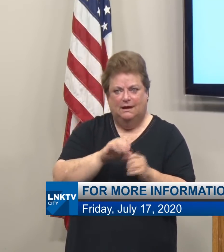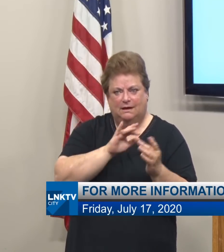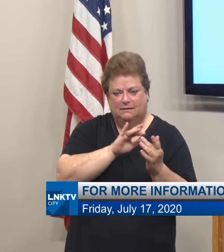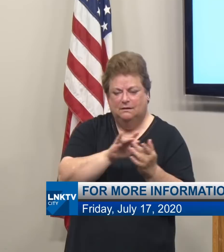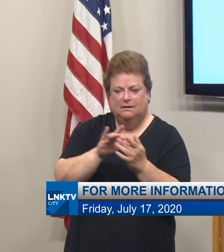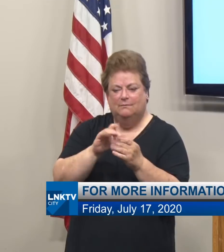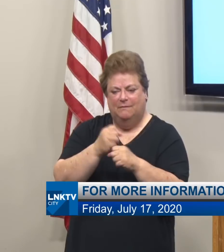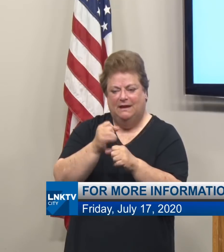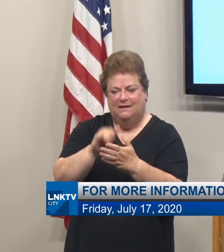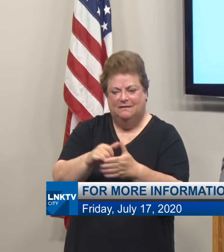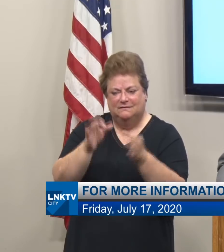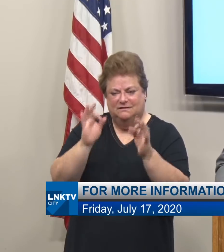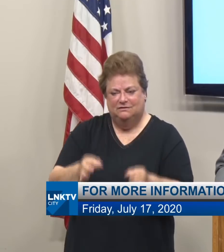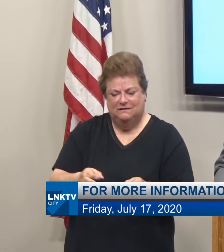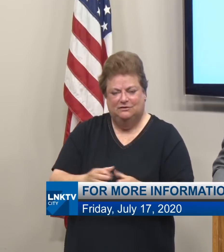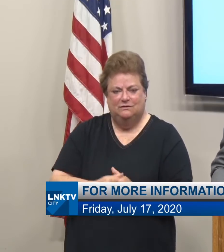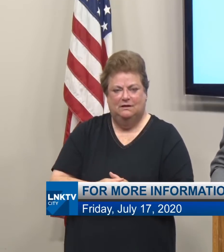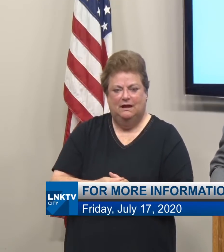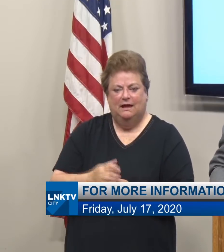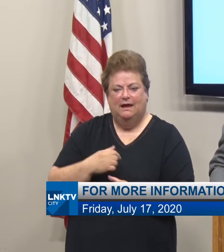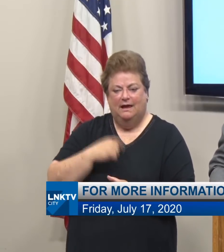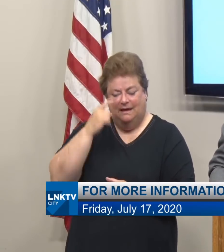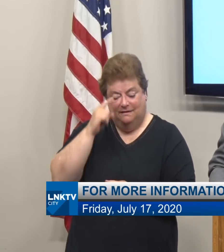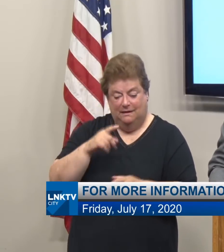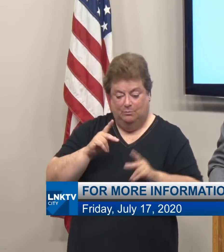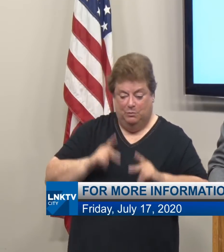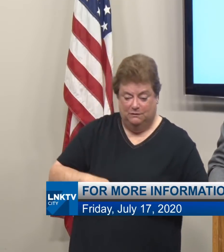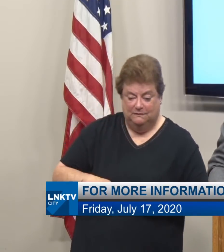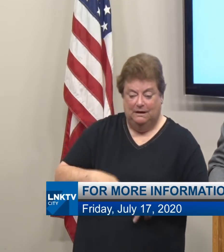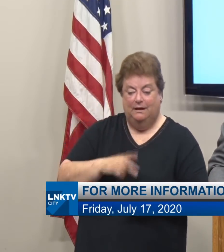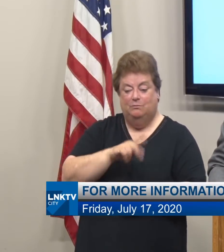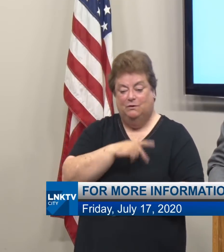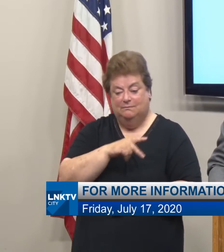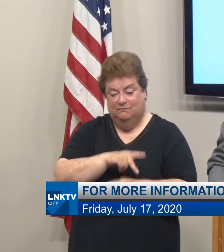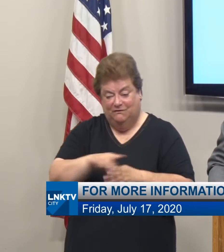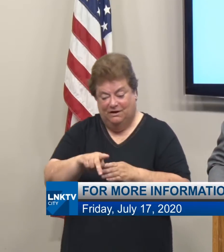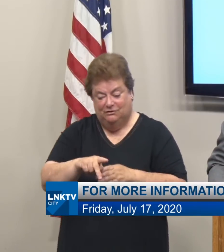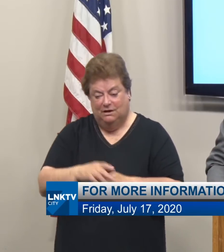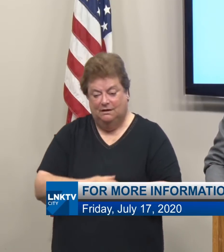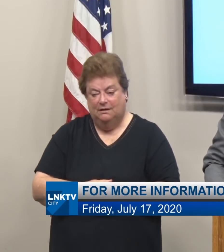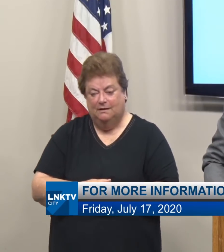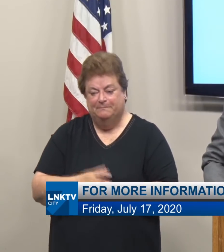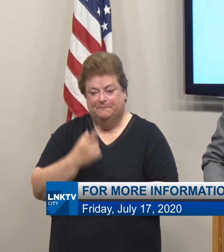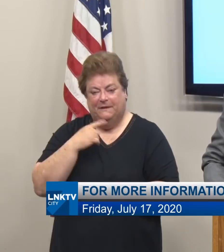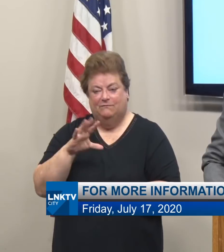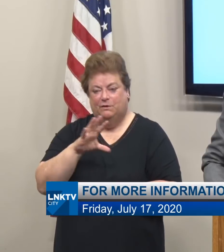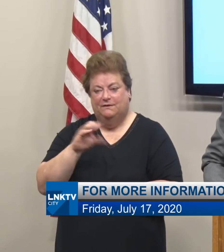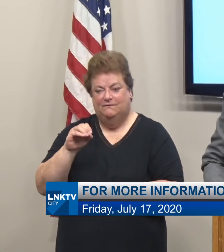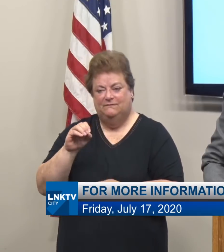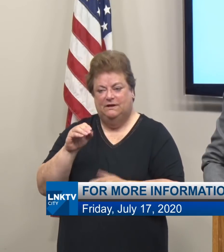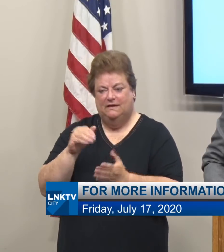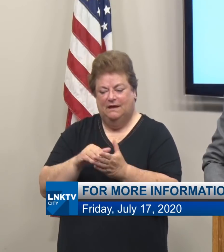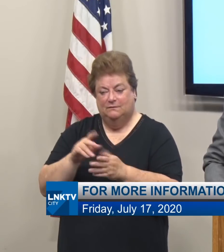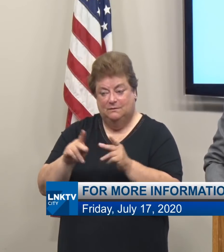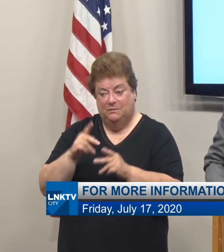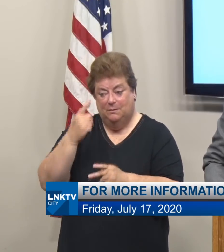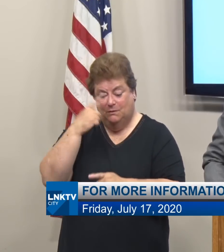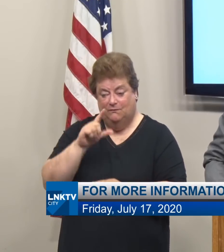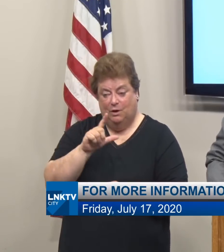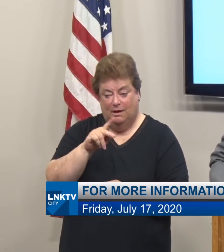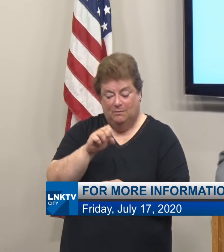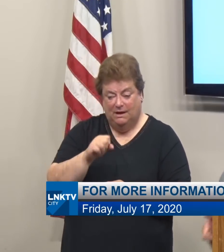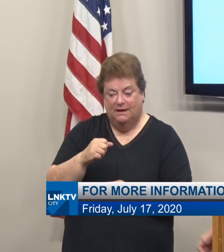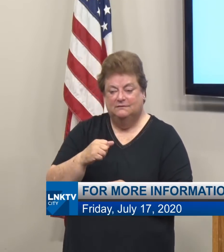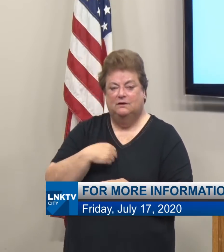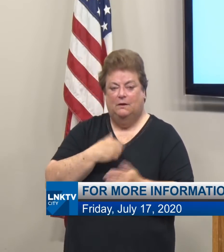this conclusion. I think personally and professionally and on behalf of close to 50,000 people, we're going in the right direction with this, so thank